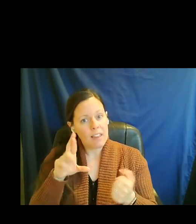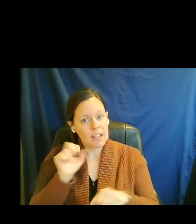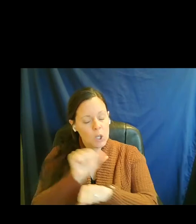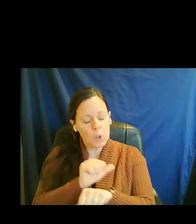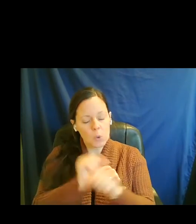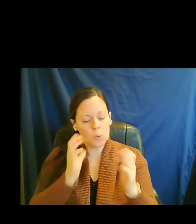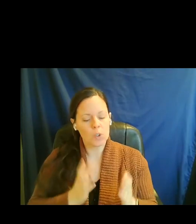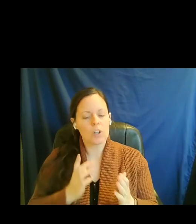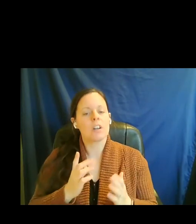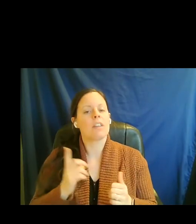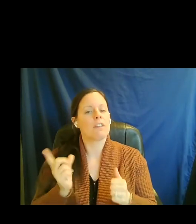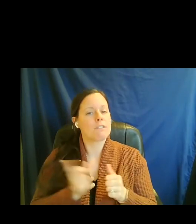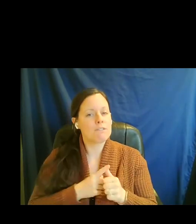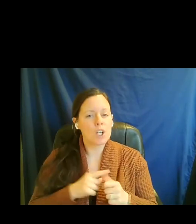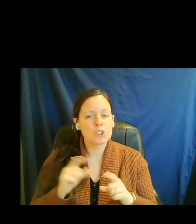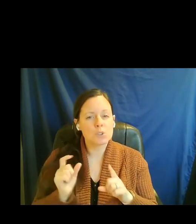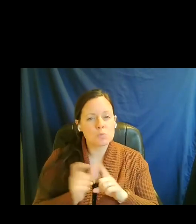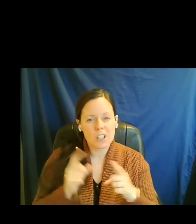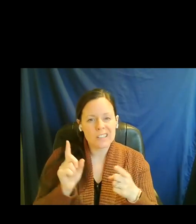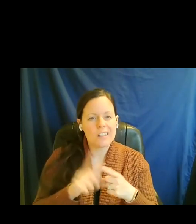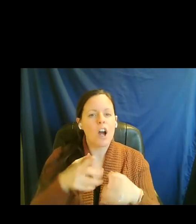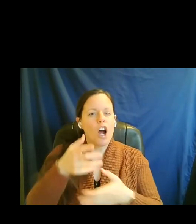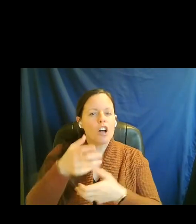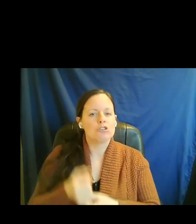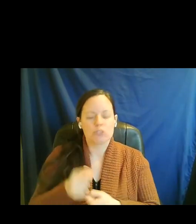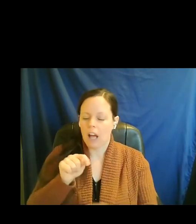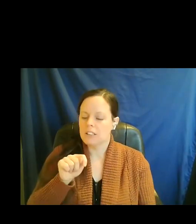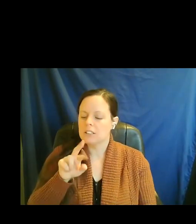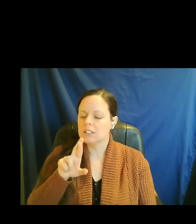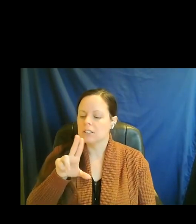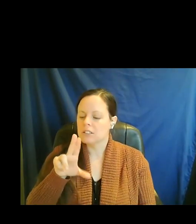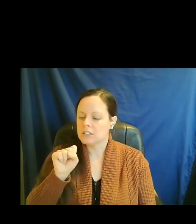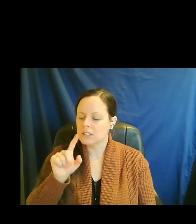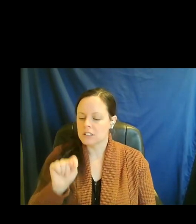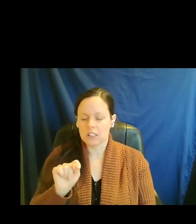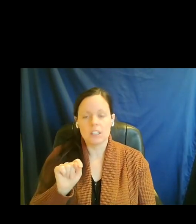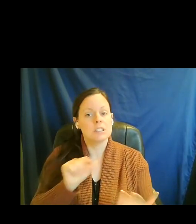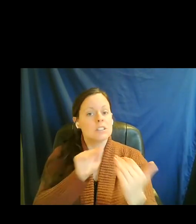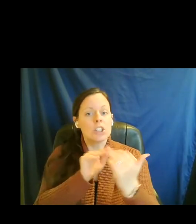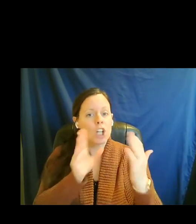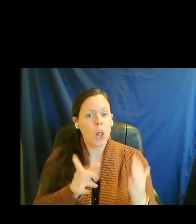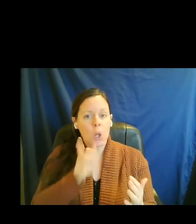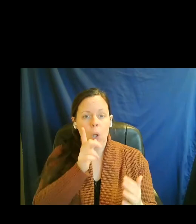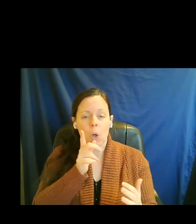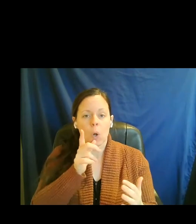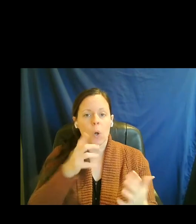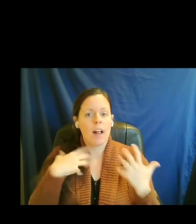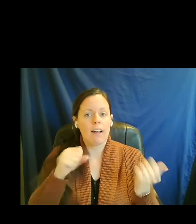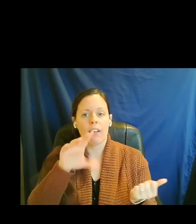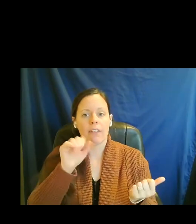first is trust. I want to say to my colleagues, that are in the healthcare field, we have to trust the